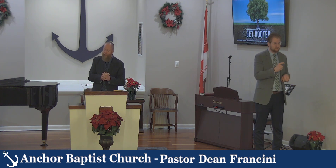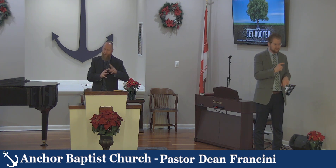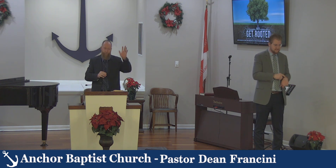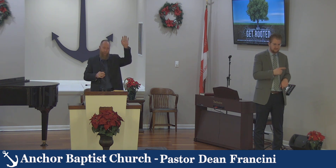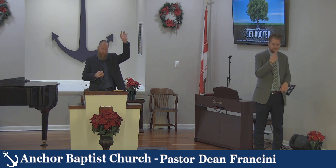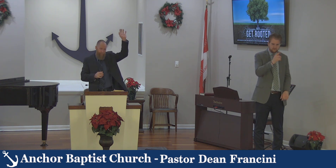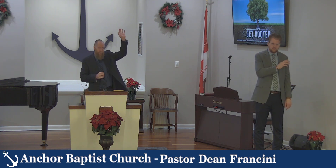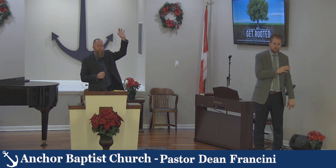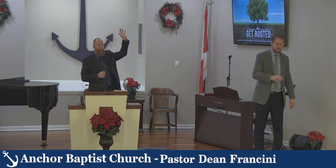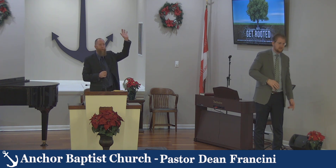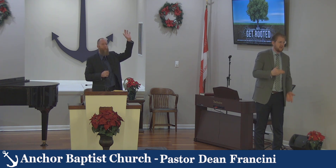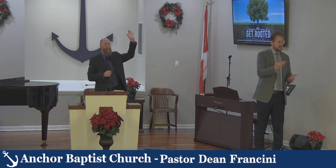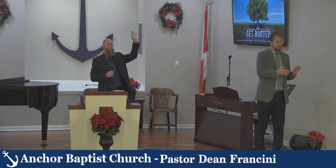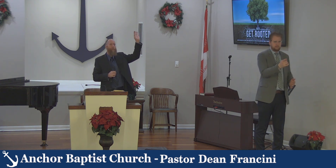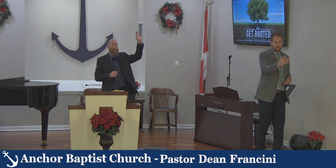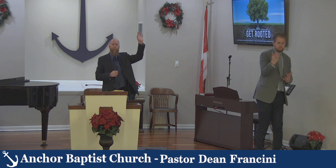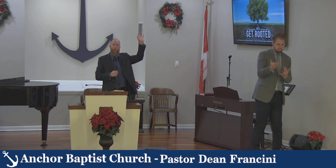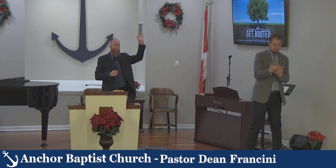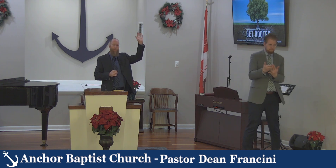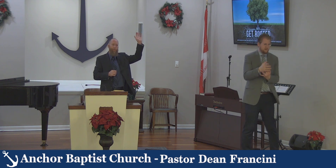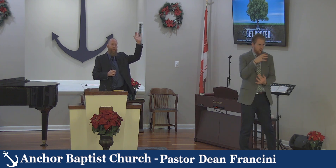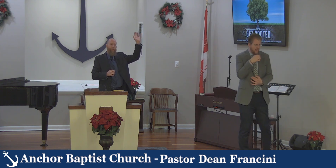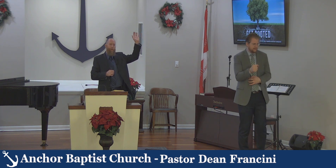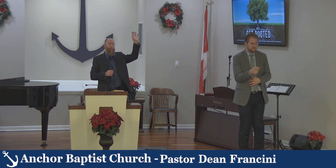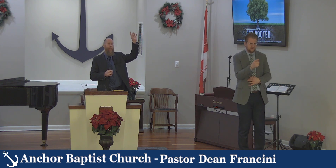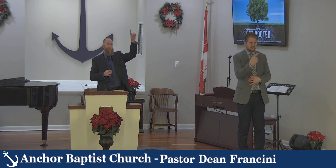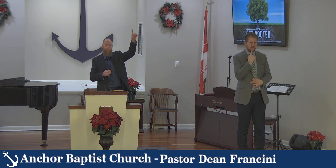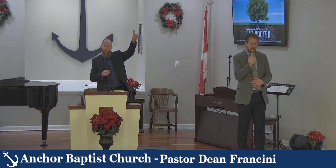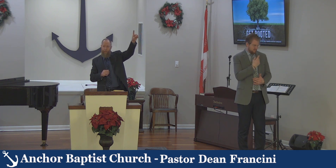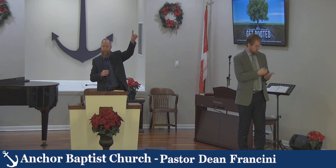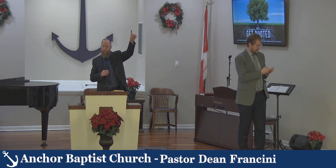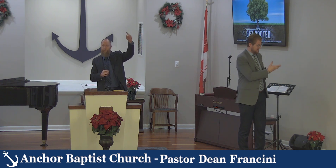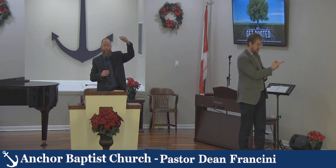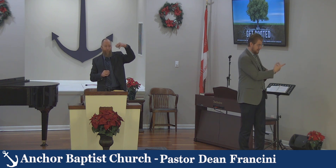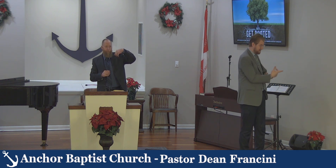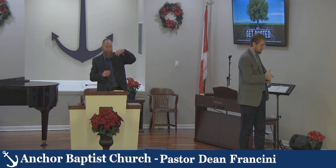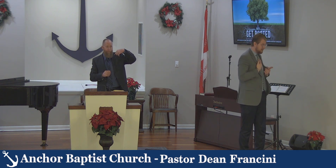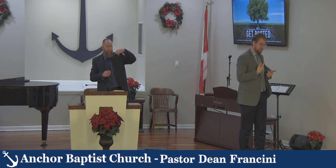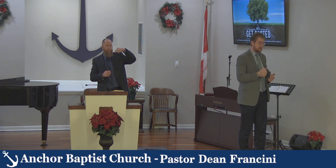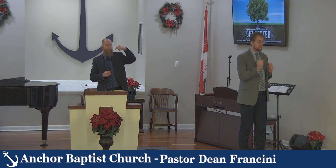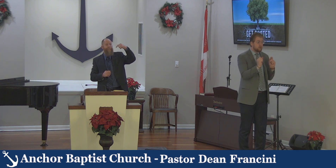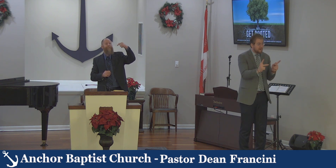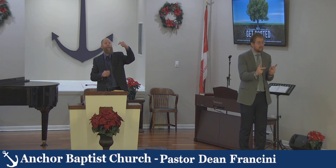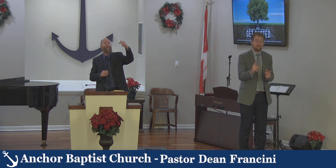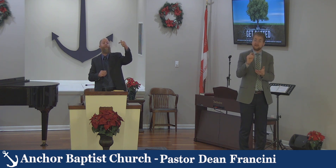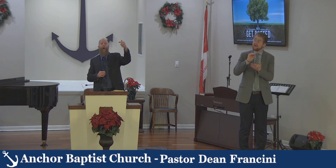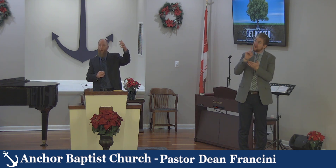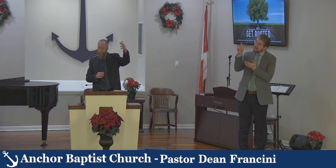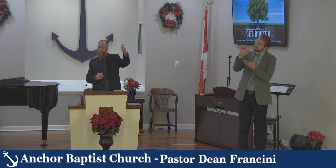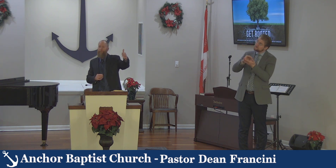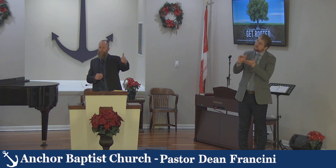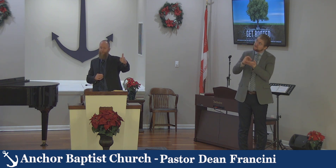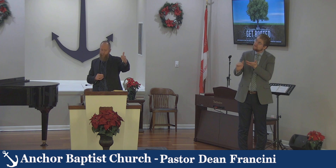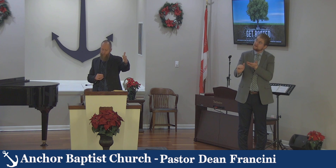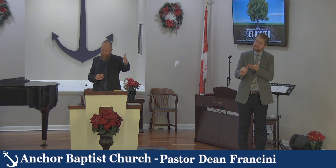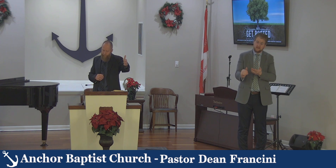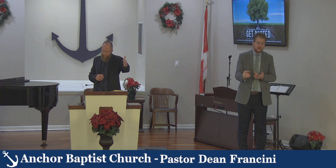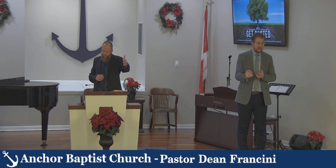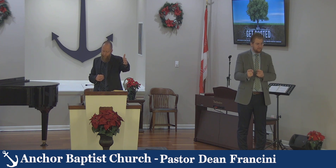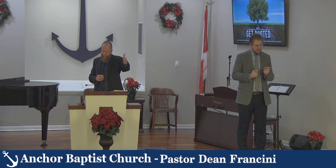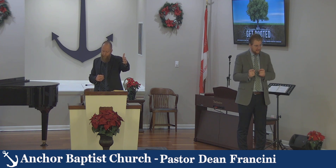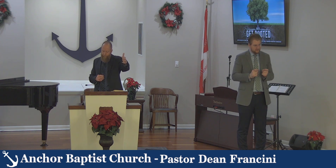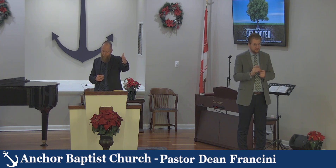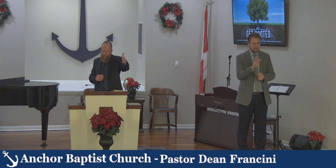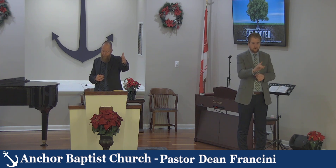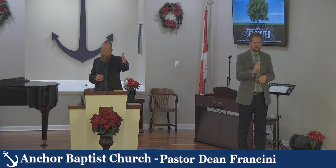whole bunch of it." I'm with you. It's okay. I can ask God to forgive me and redeem the time from this point